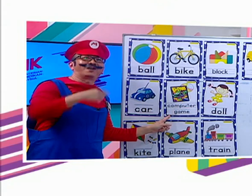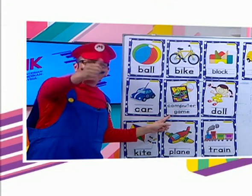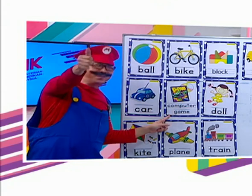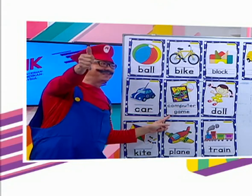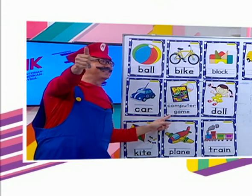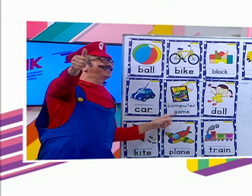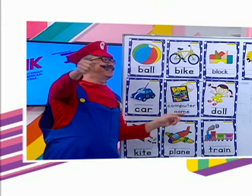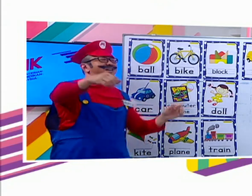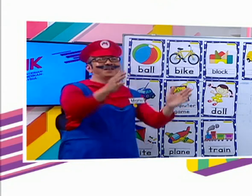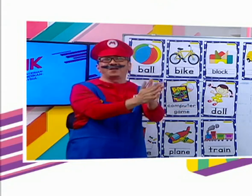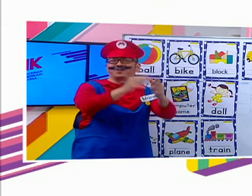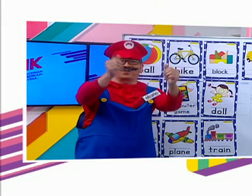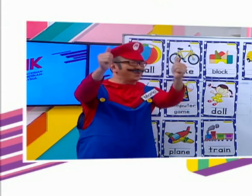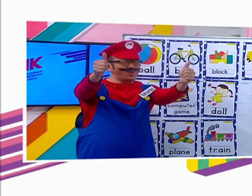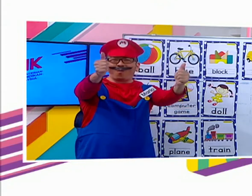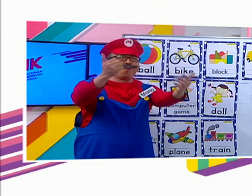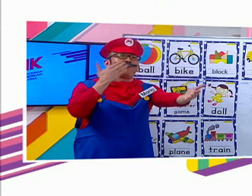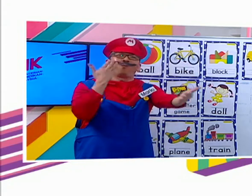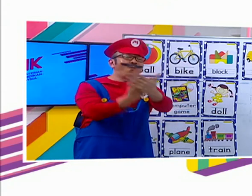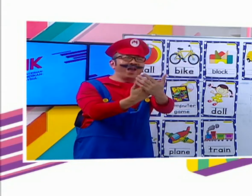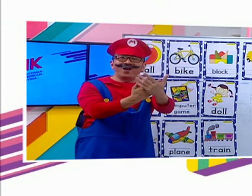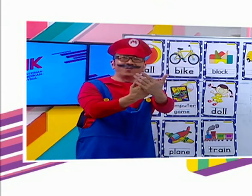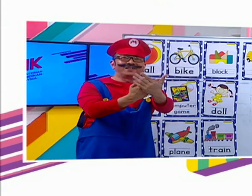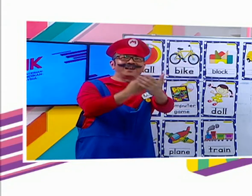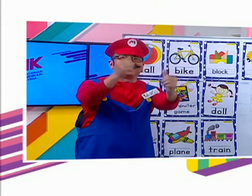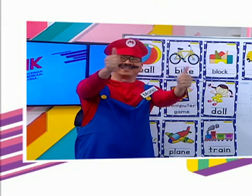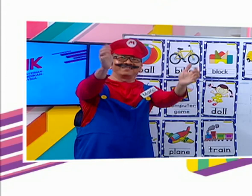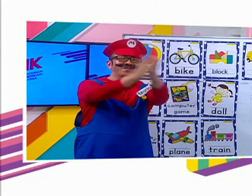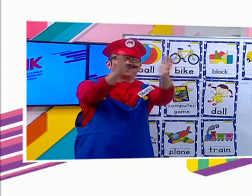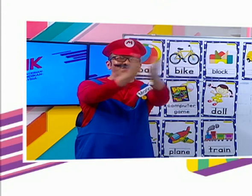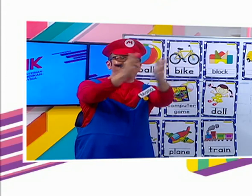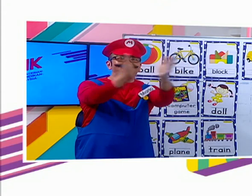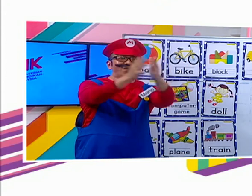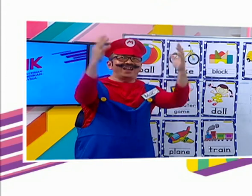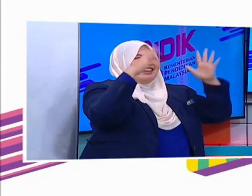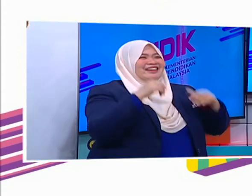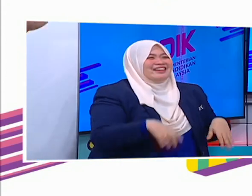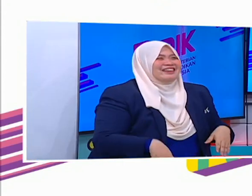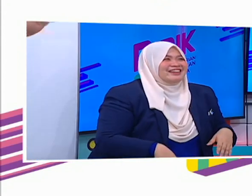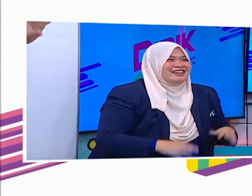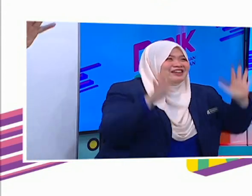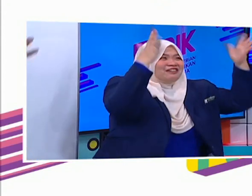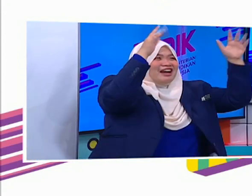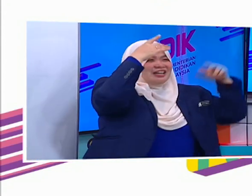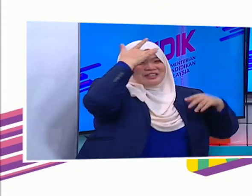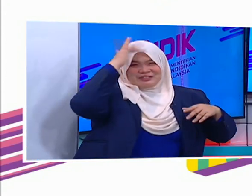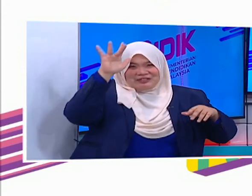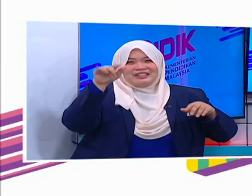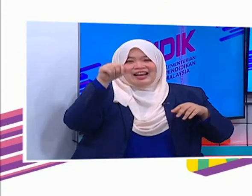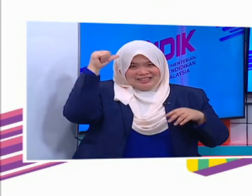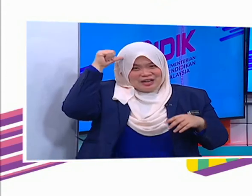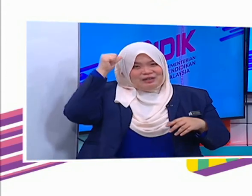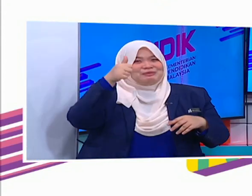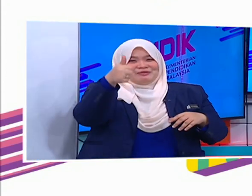Yes. Computer game. Yes. Well done. Hooray. Very